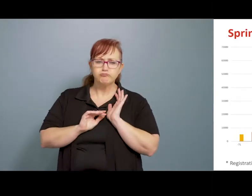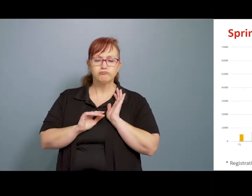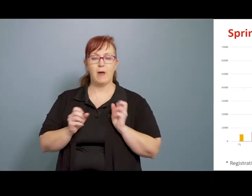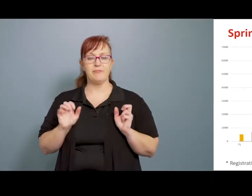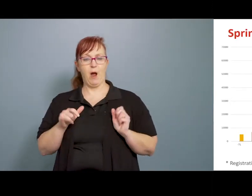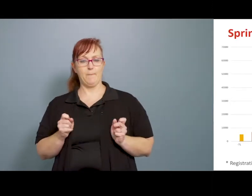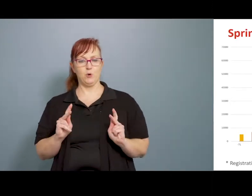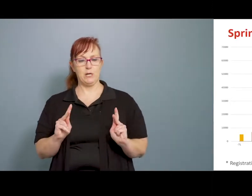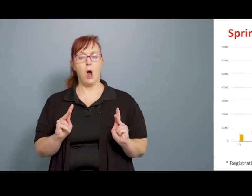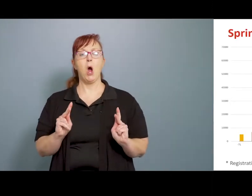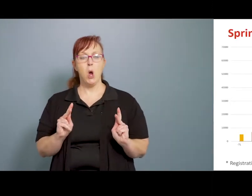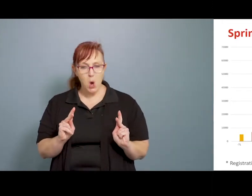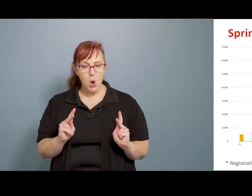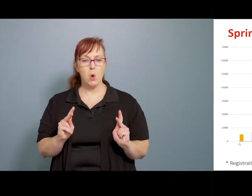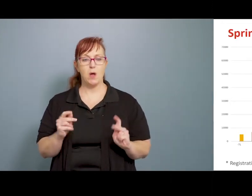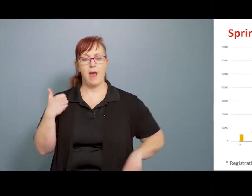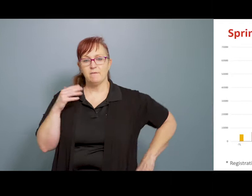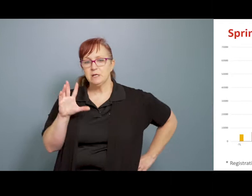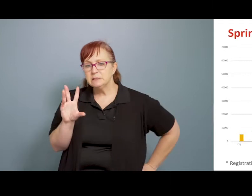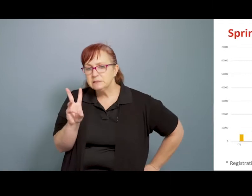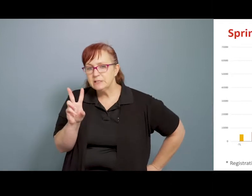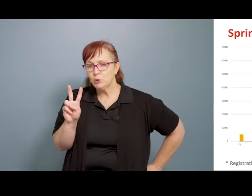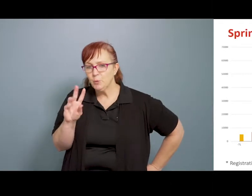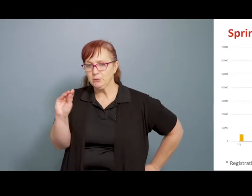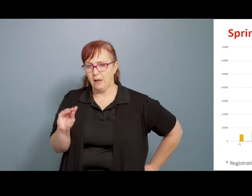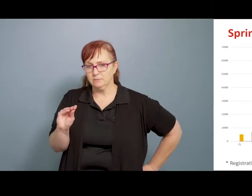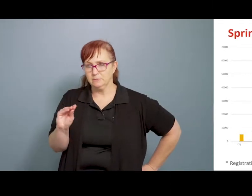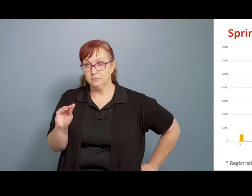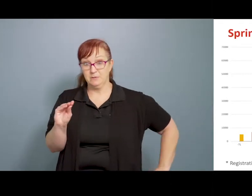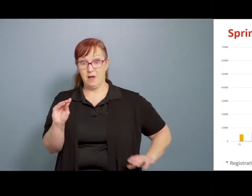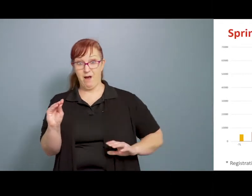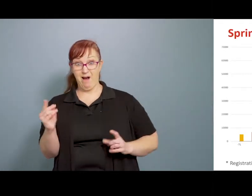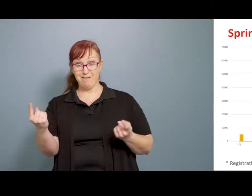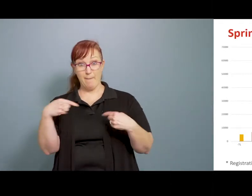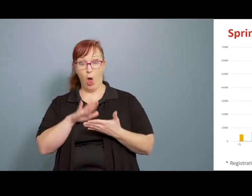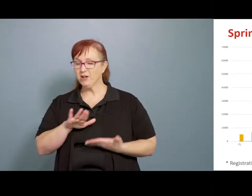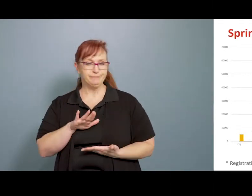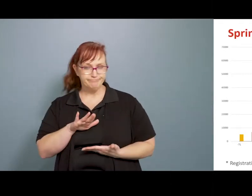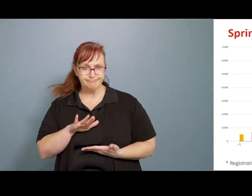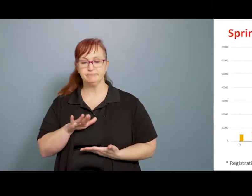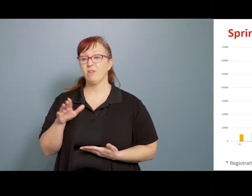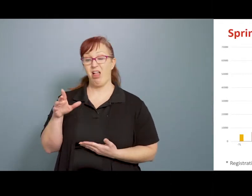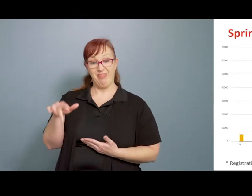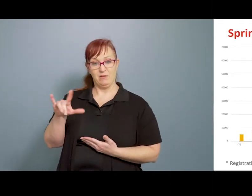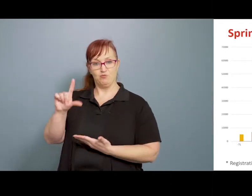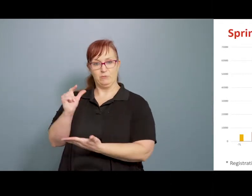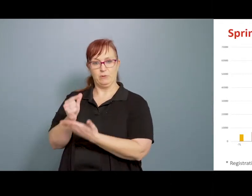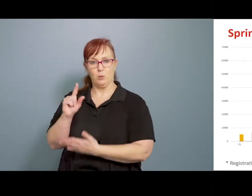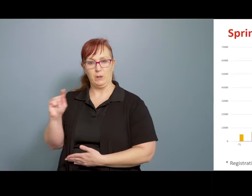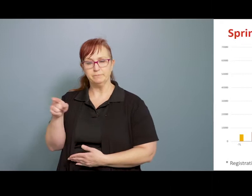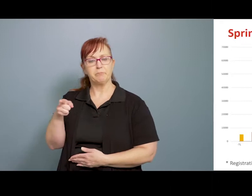opportunity. We now know that there are 62% of Idaho graduates from the class of 2020 that